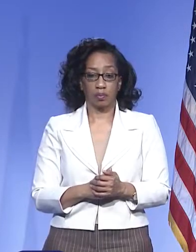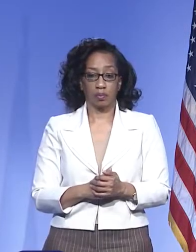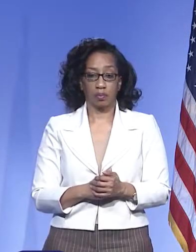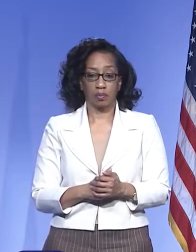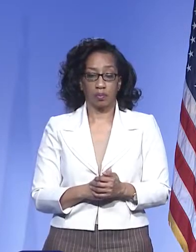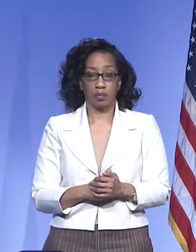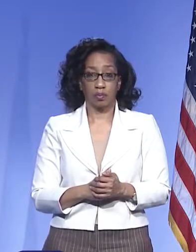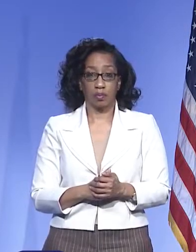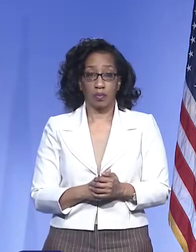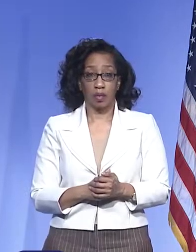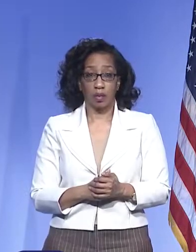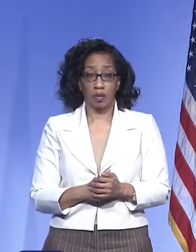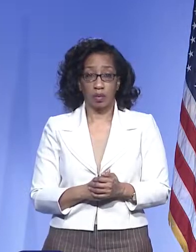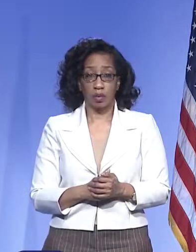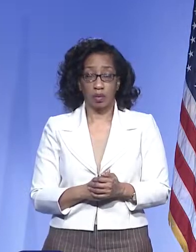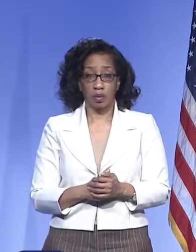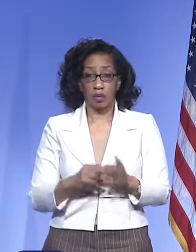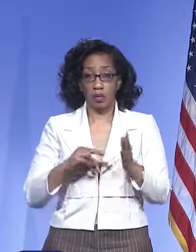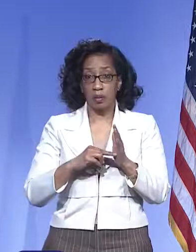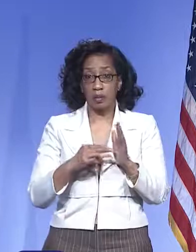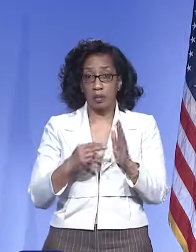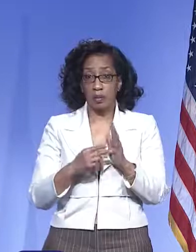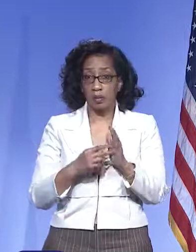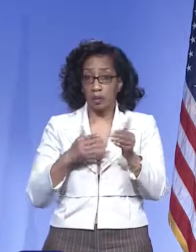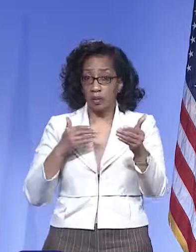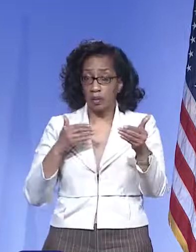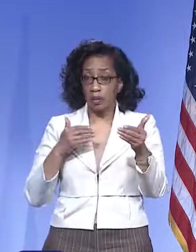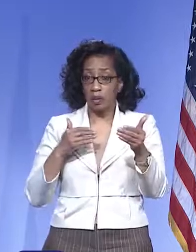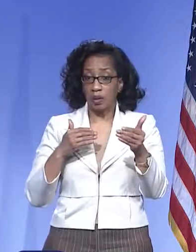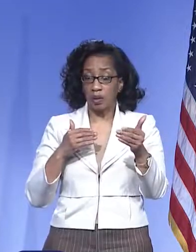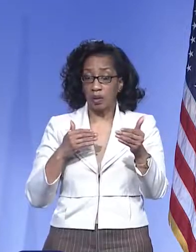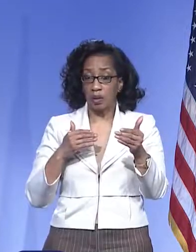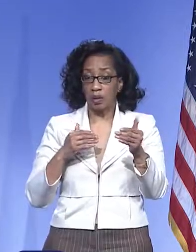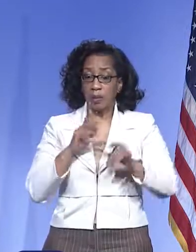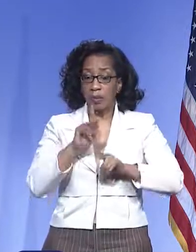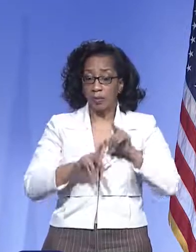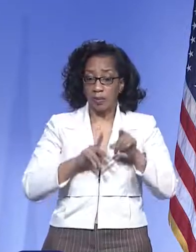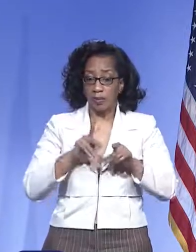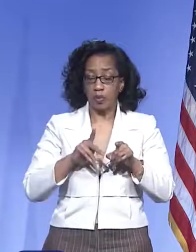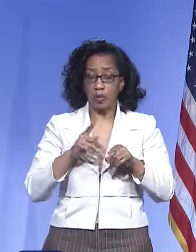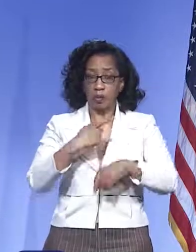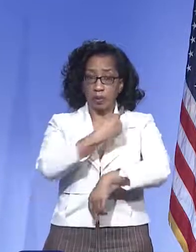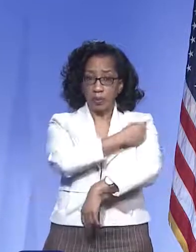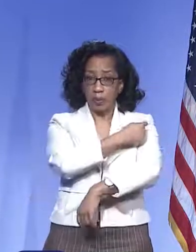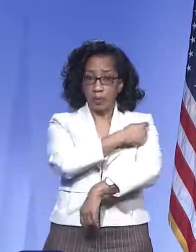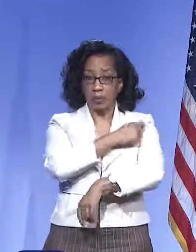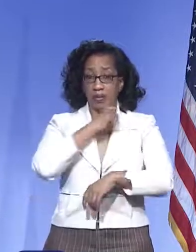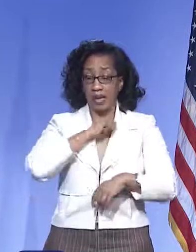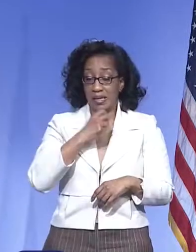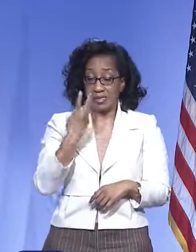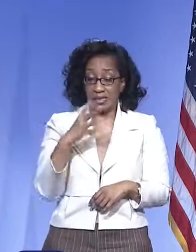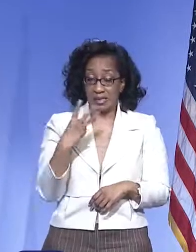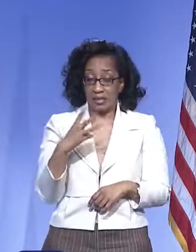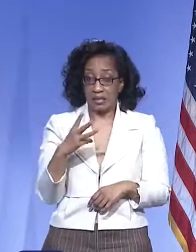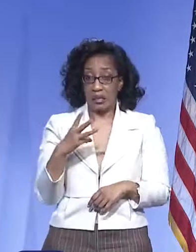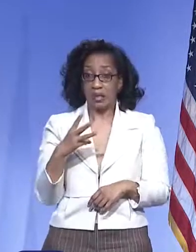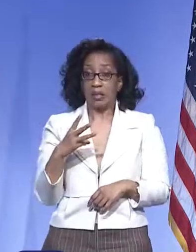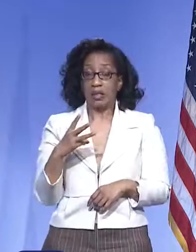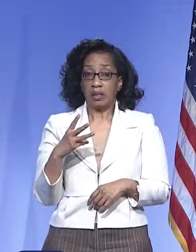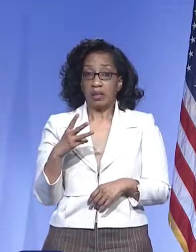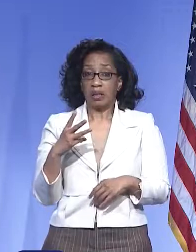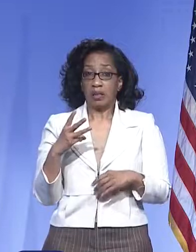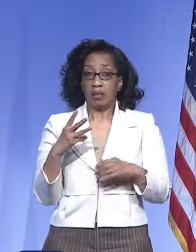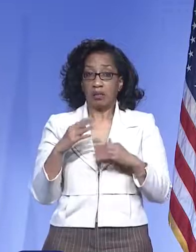what we've all been waiting for in terms of everyone being able to get a shot, 16 and up, does the city and the county have good